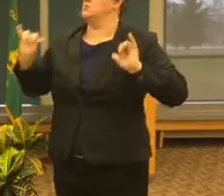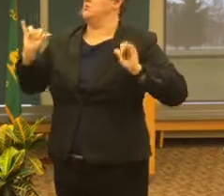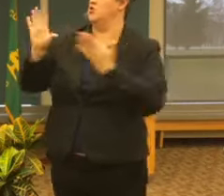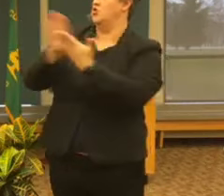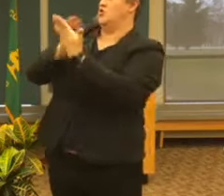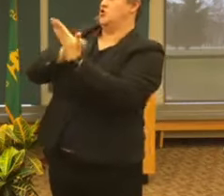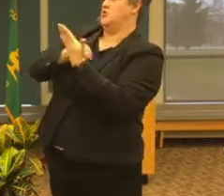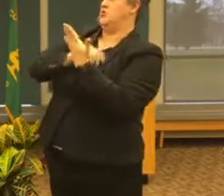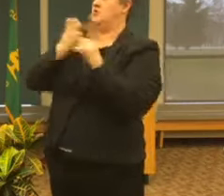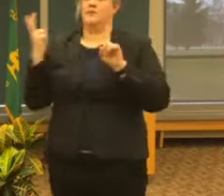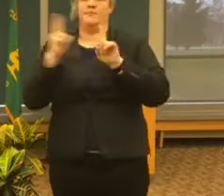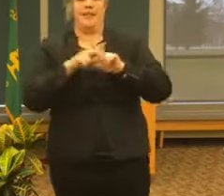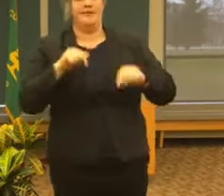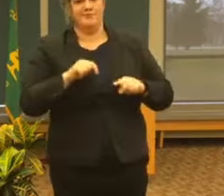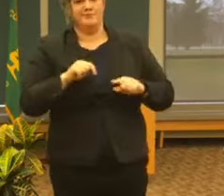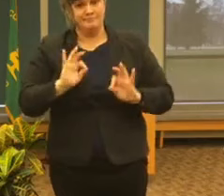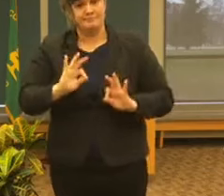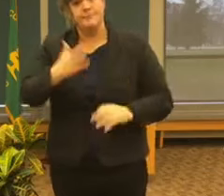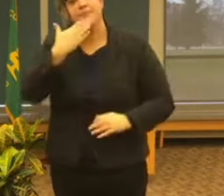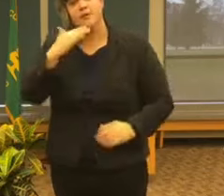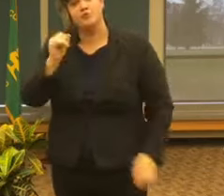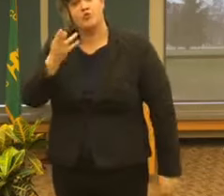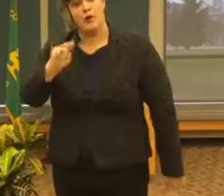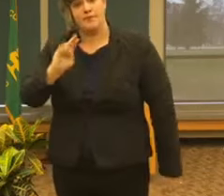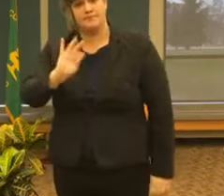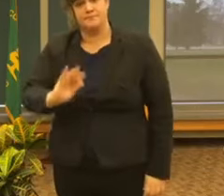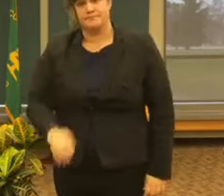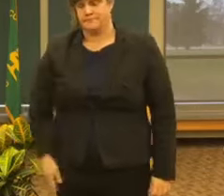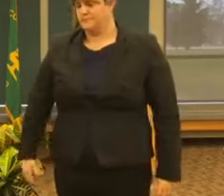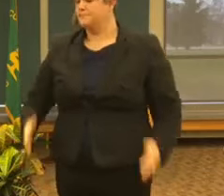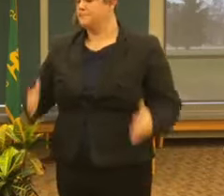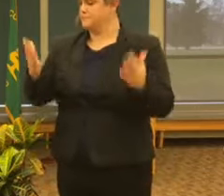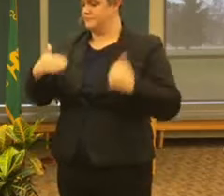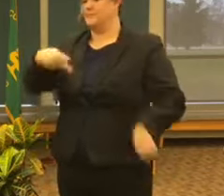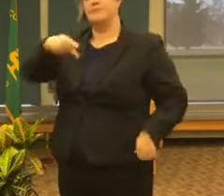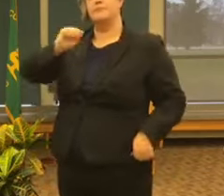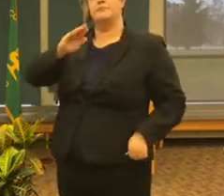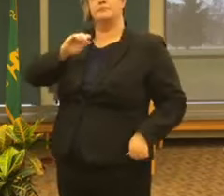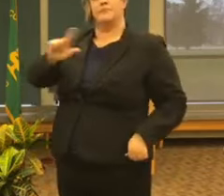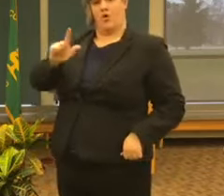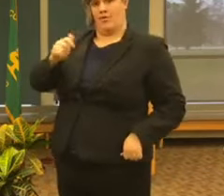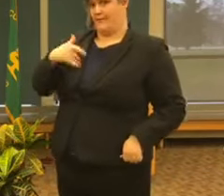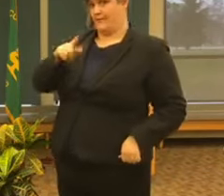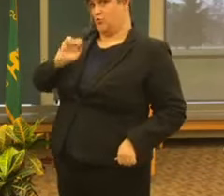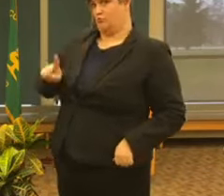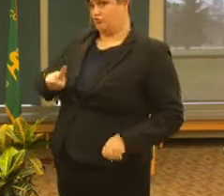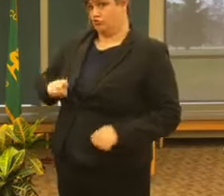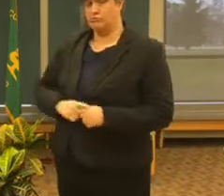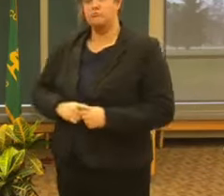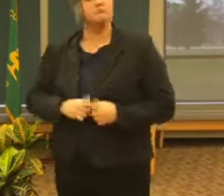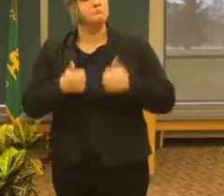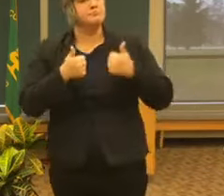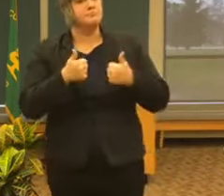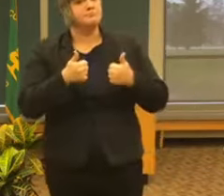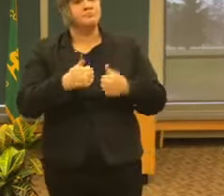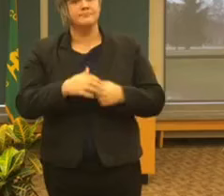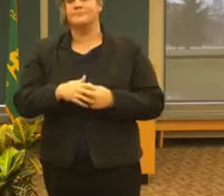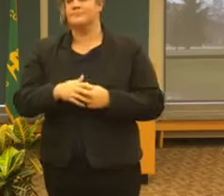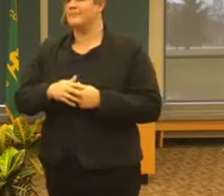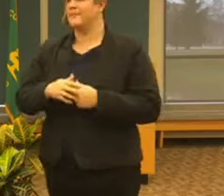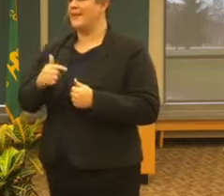that's how I would answer that. Thanks, John. Hi, this is Paul. I have a question. Hi, Paul. I'm a